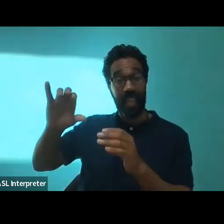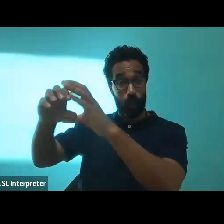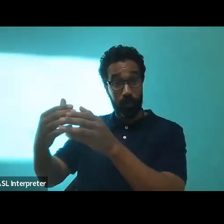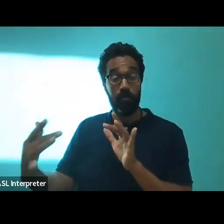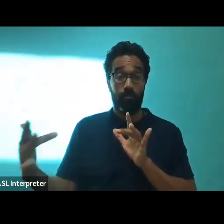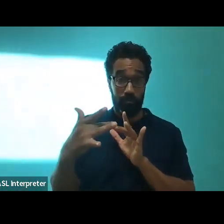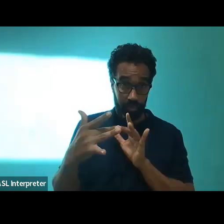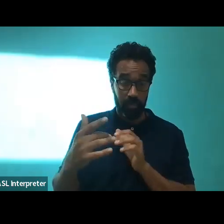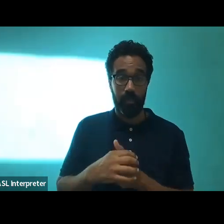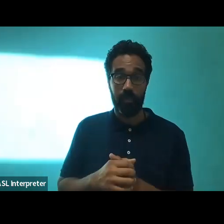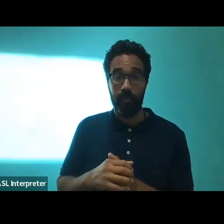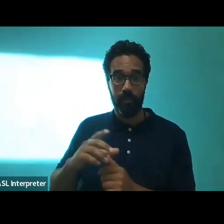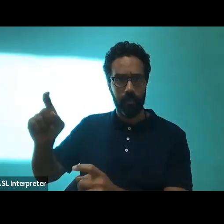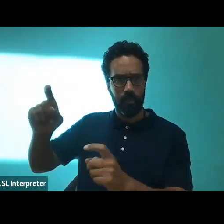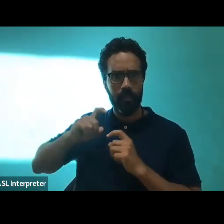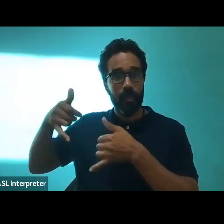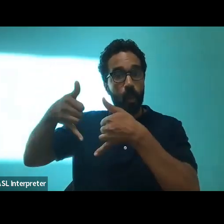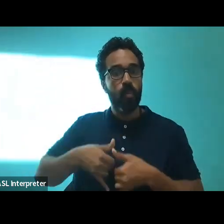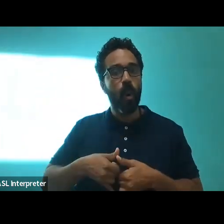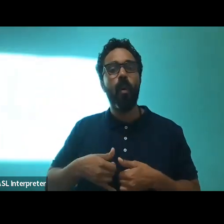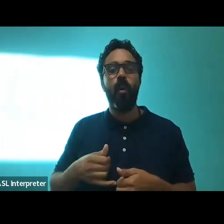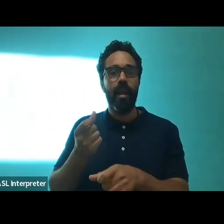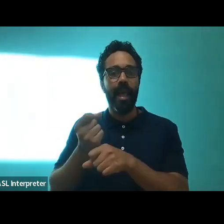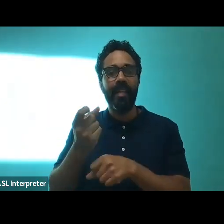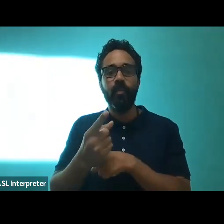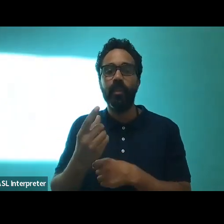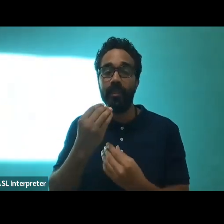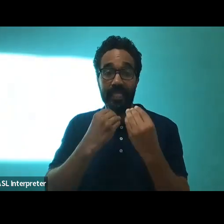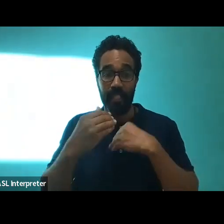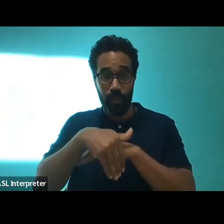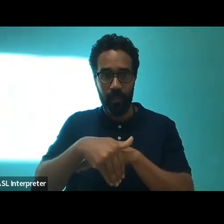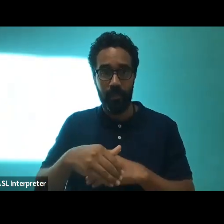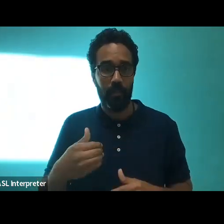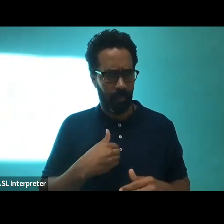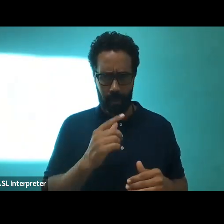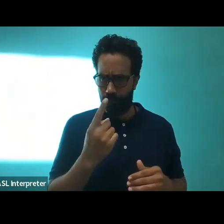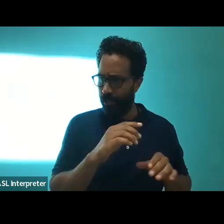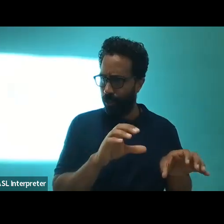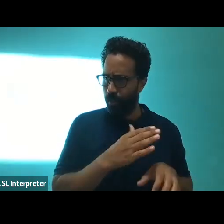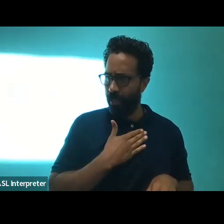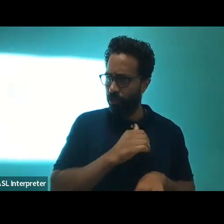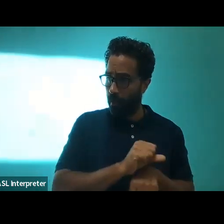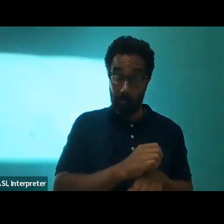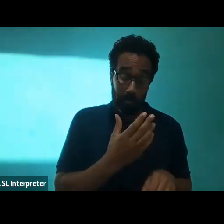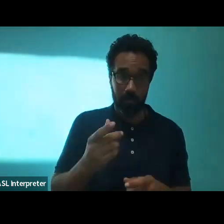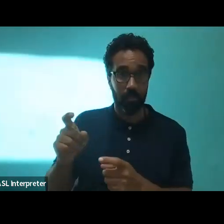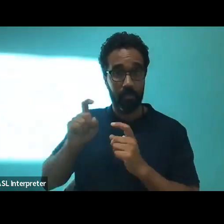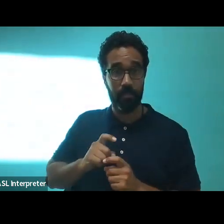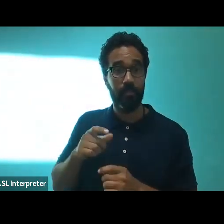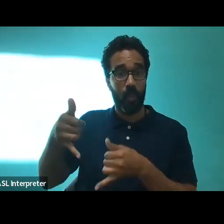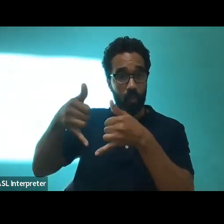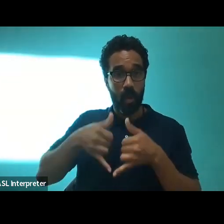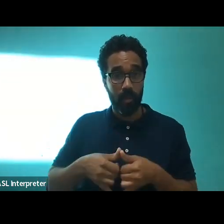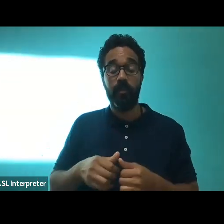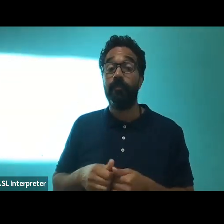gave me an award at their annual dinner for doing my job. Then they invited me to be on